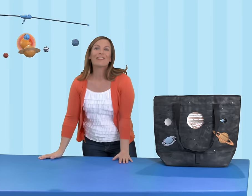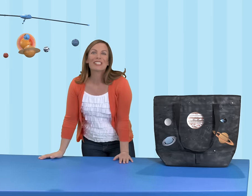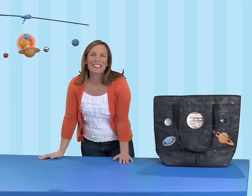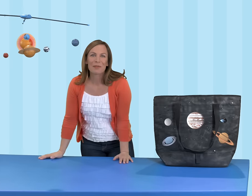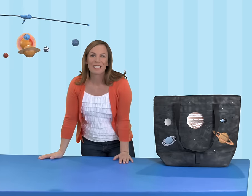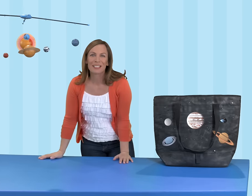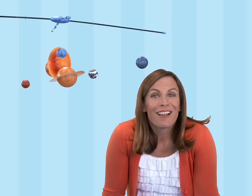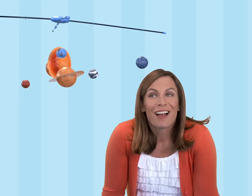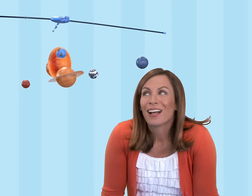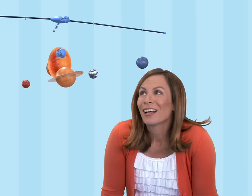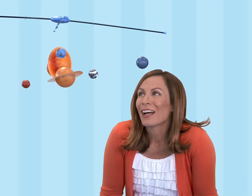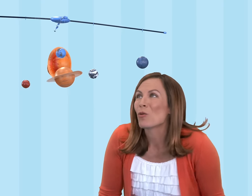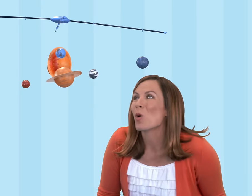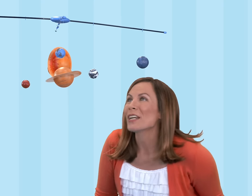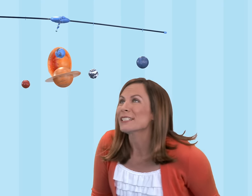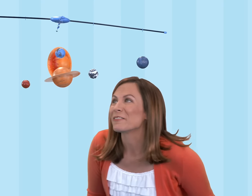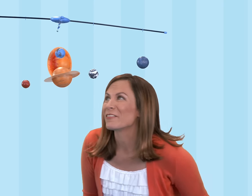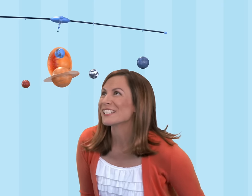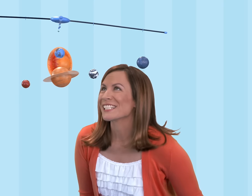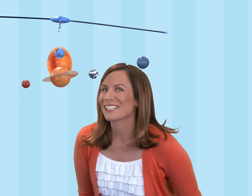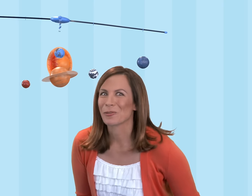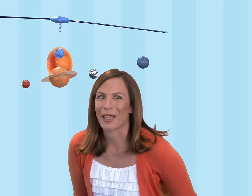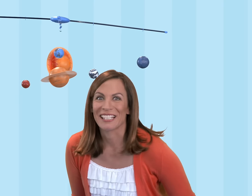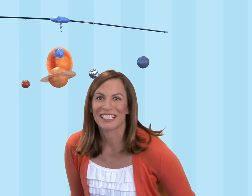Ever since I was little, I've wanted to visit space.